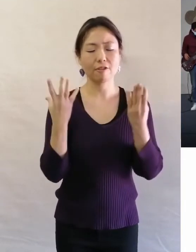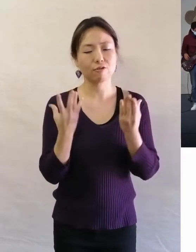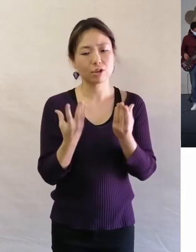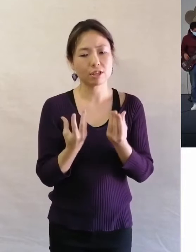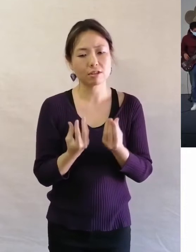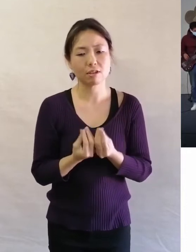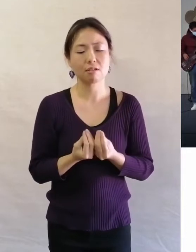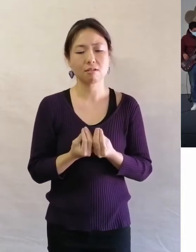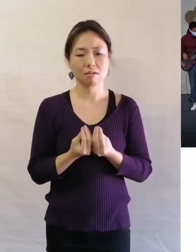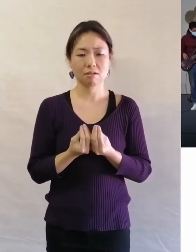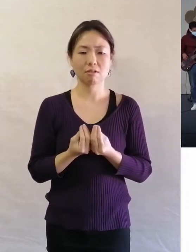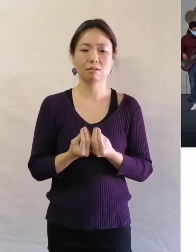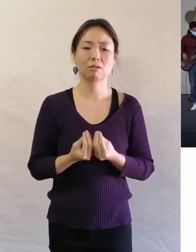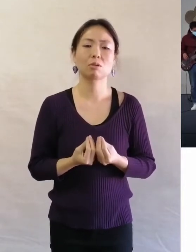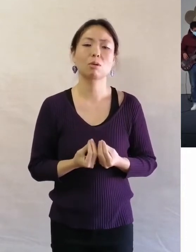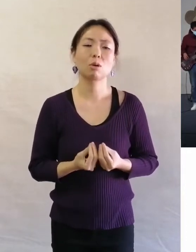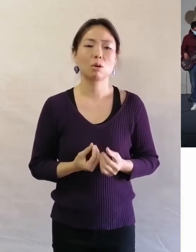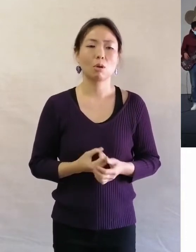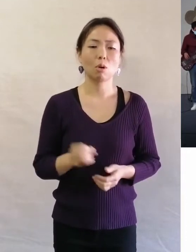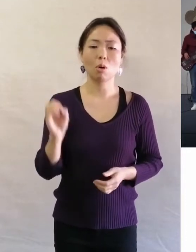above everything.